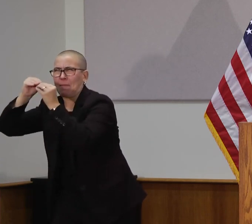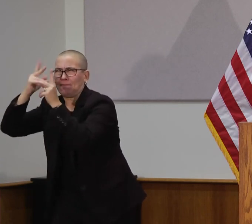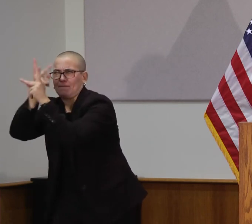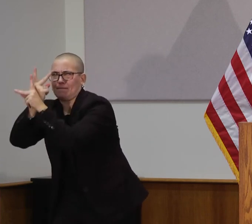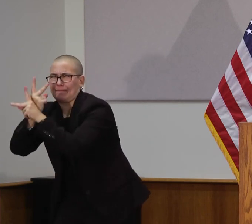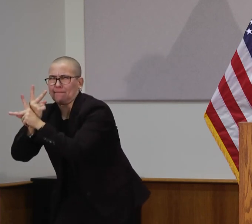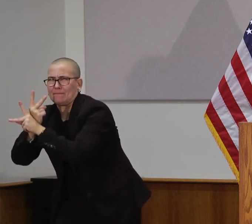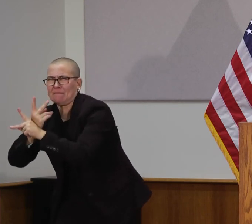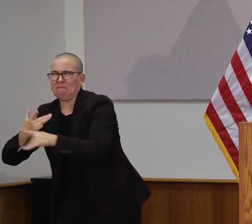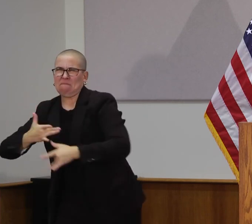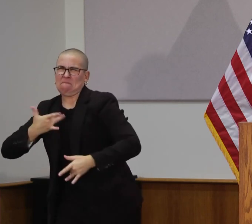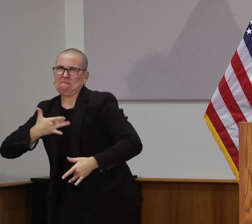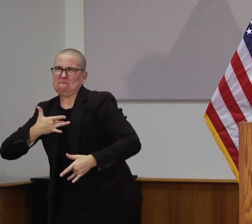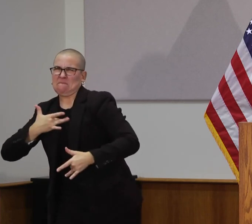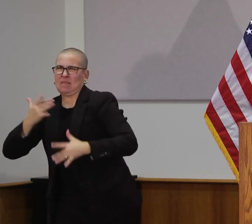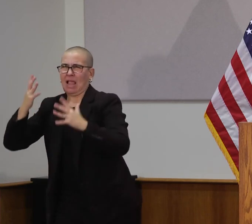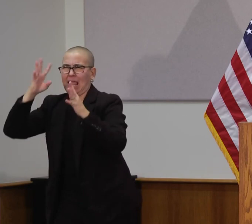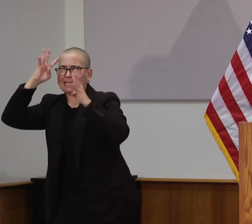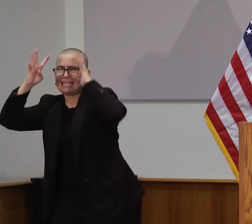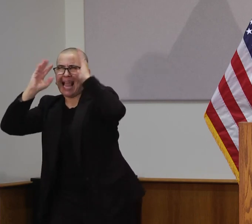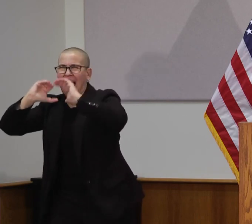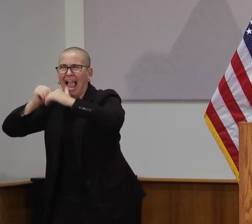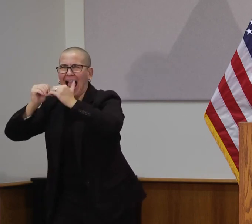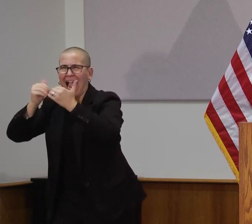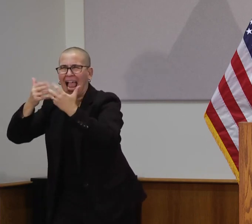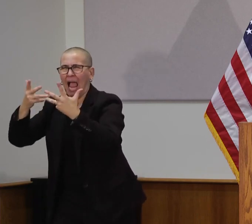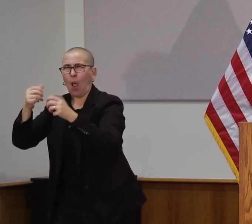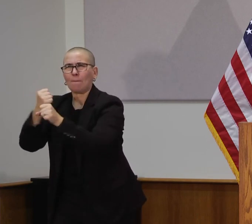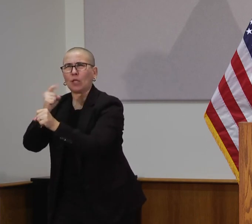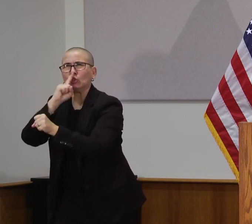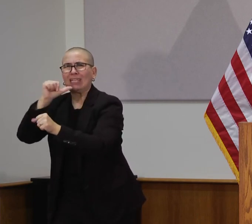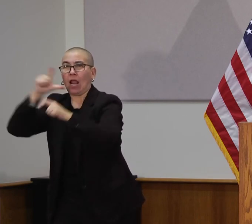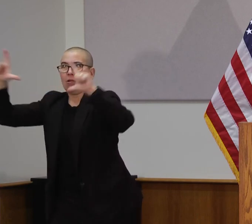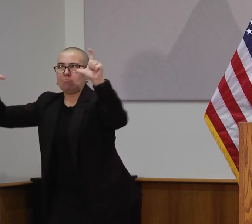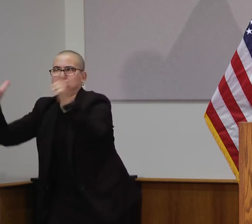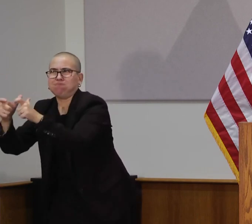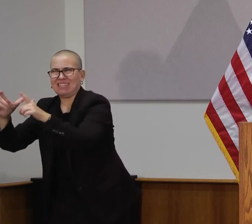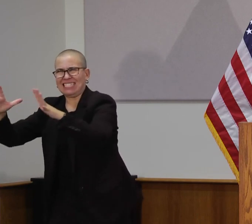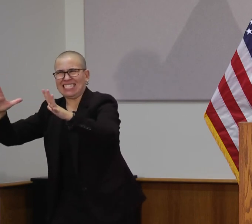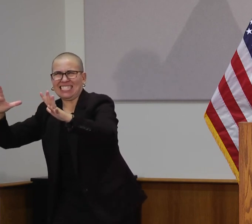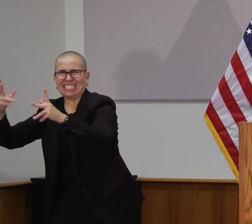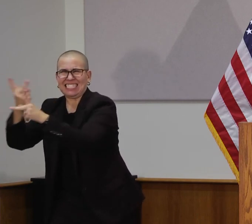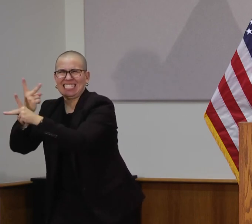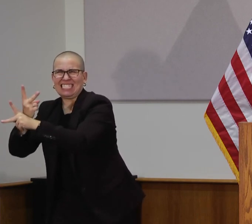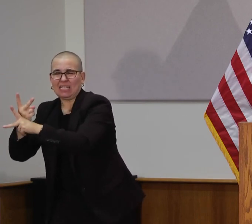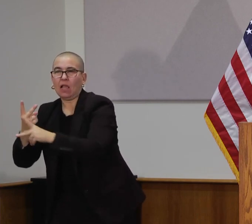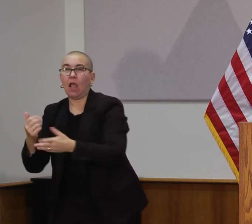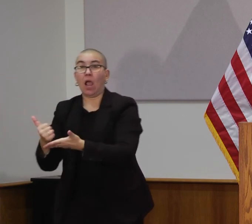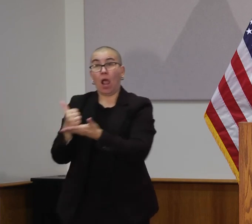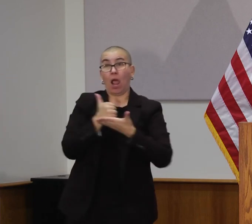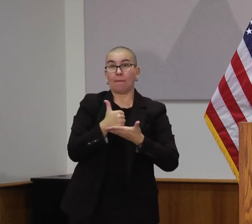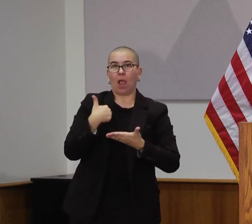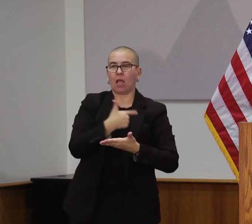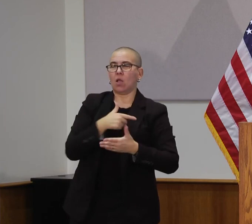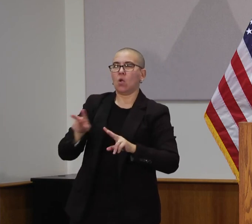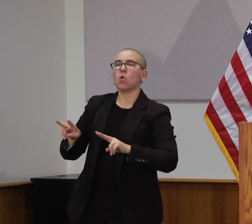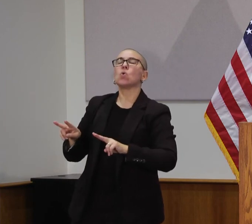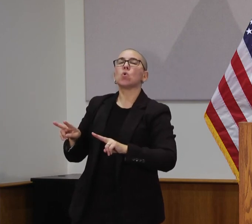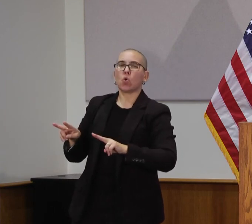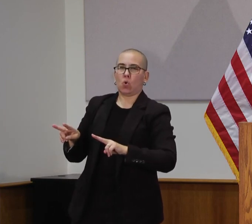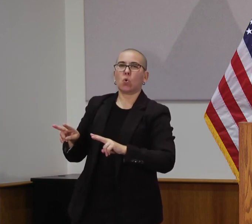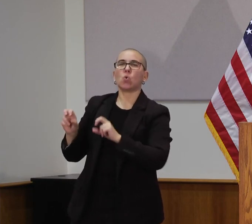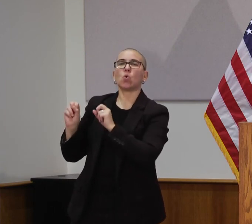stopping transmission, slowing this down, and still getting compliance? I'm trying to wrap my mind around mobility data. We've